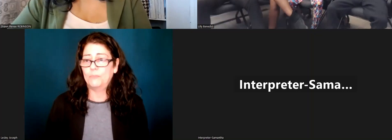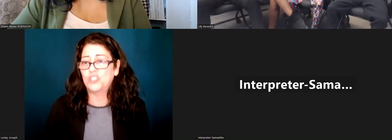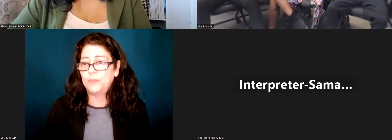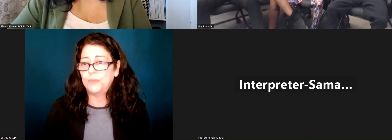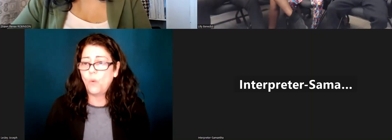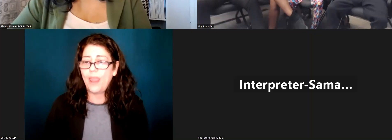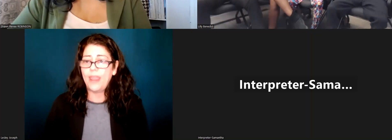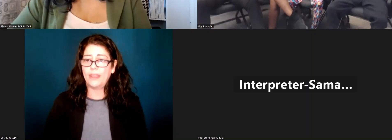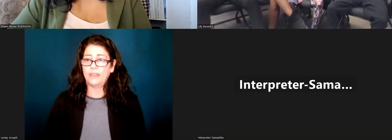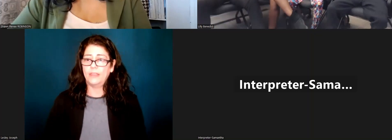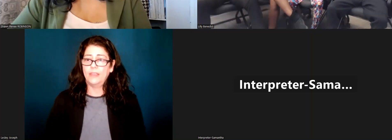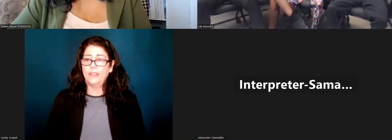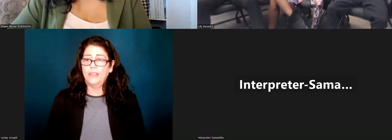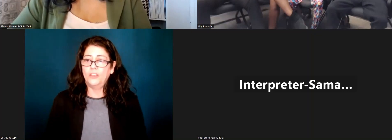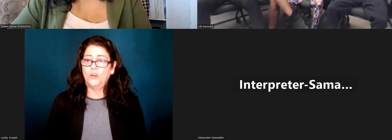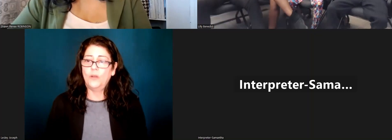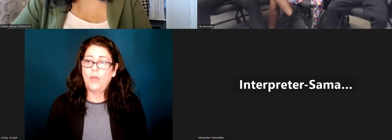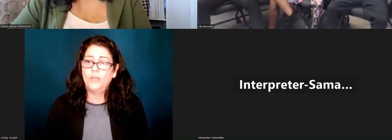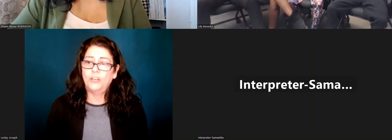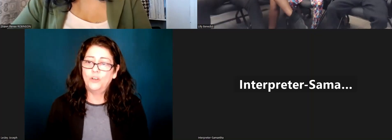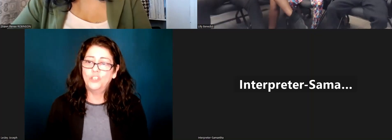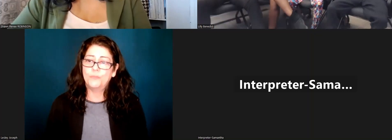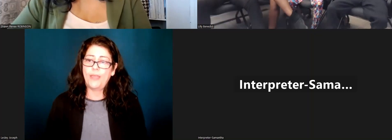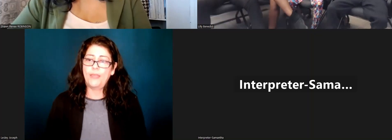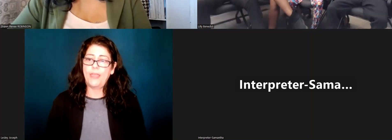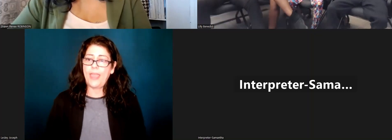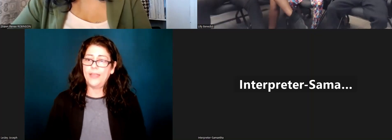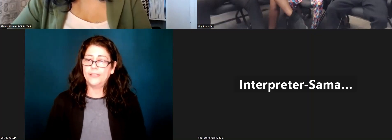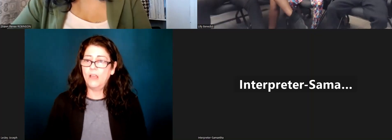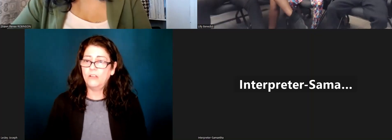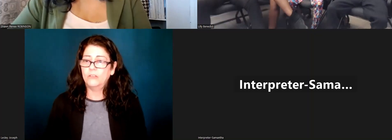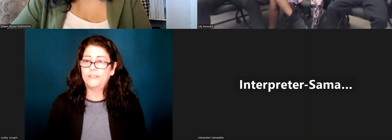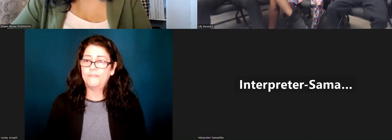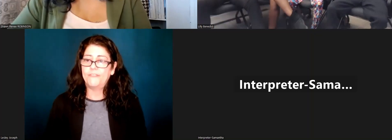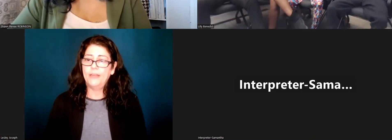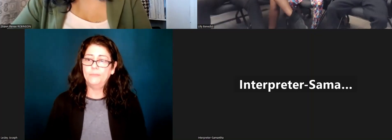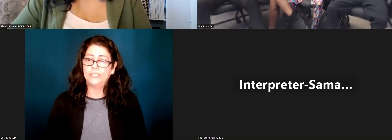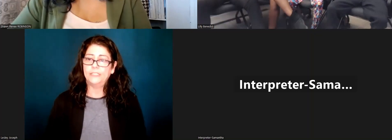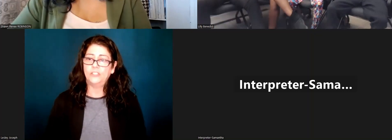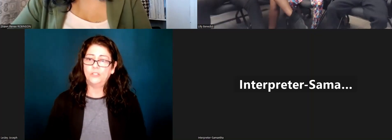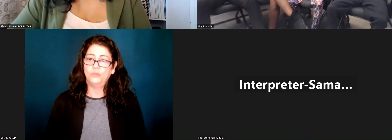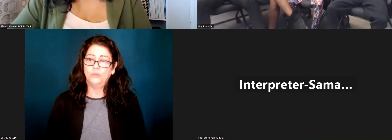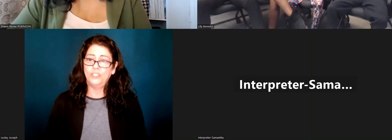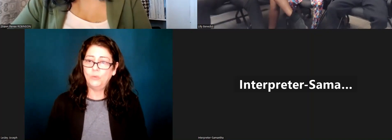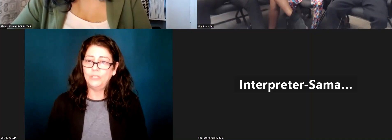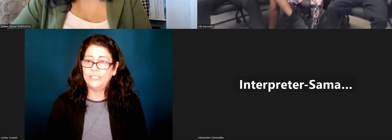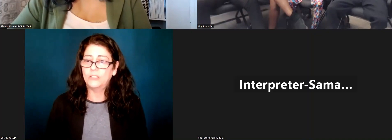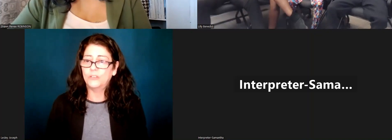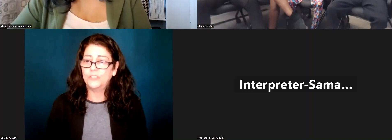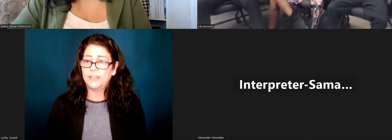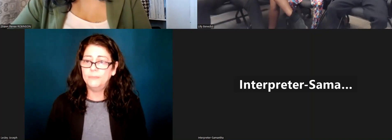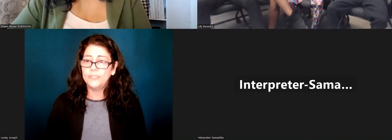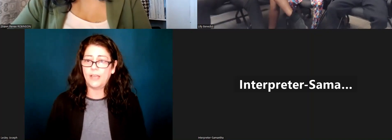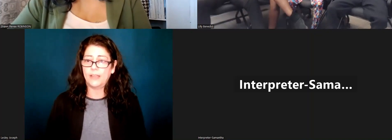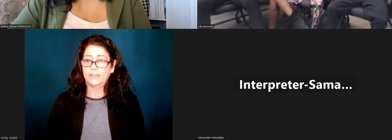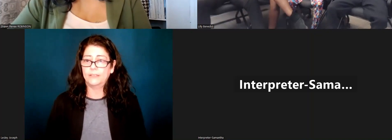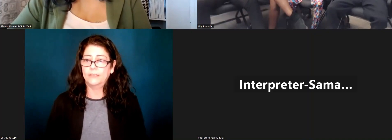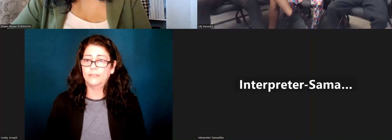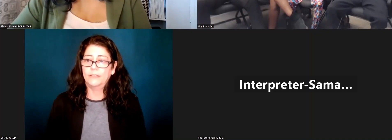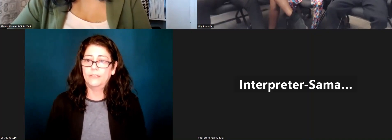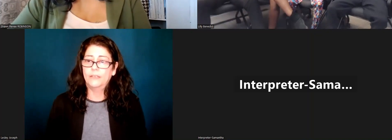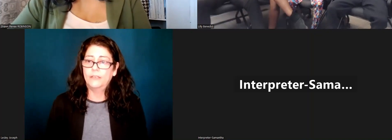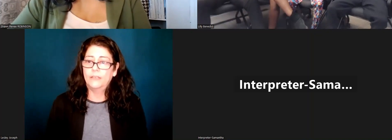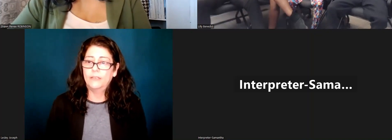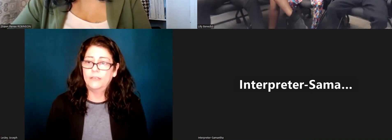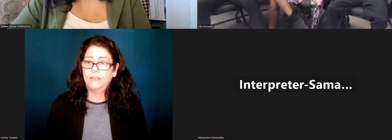kind of like push me away. You know, and I would encourage my aunts and uncles and families to, you know, at least learn some sign.